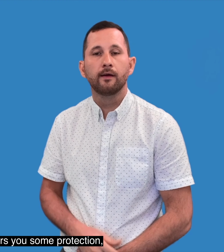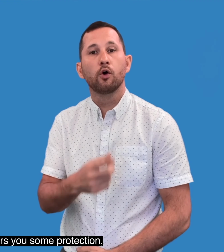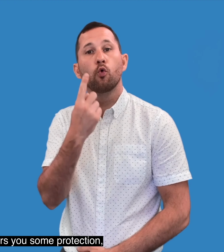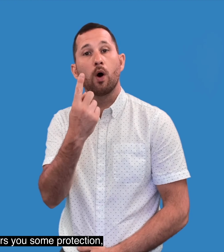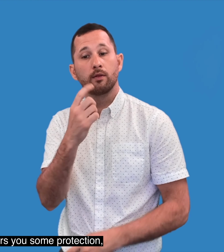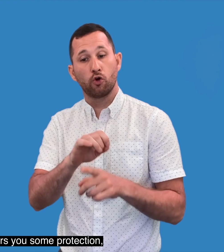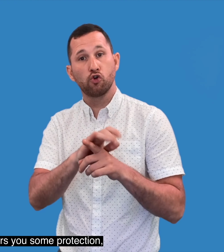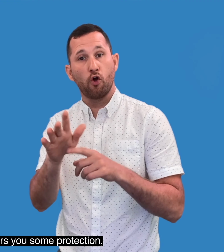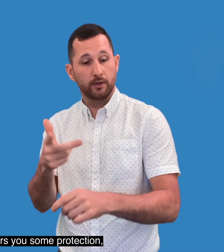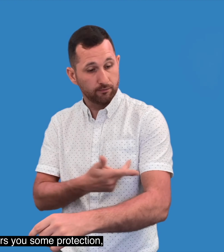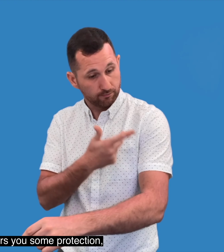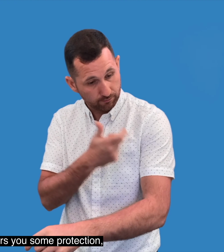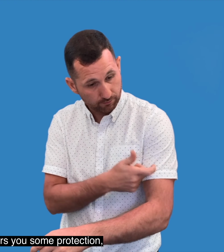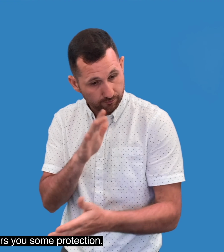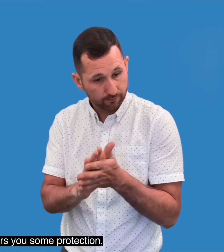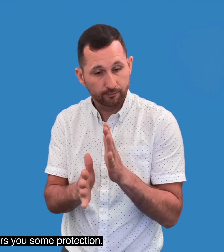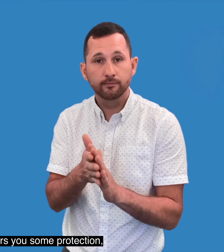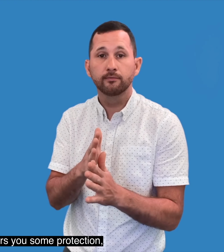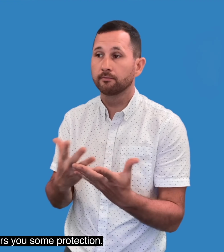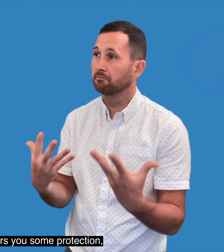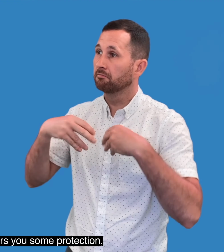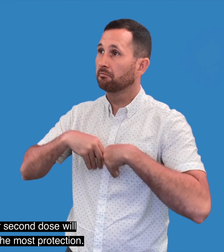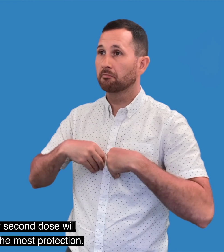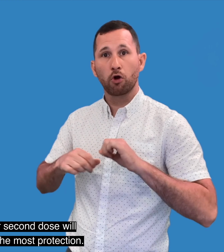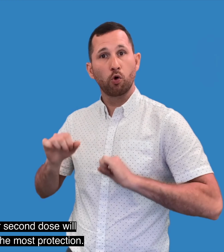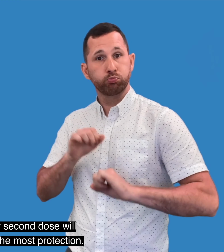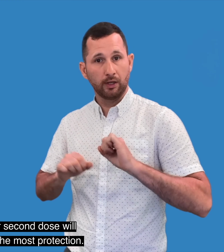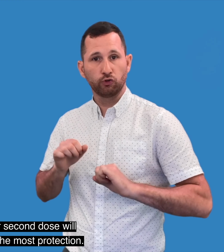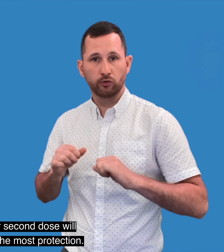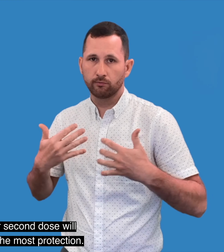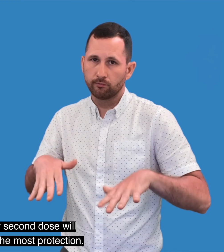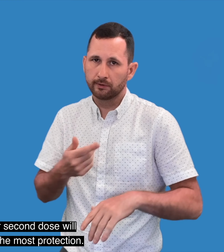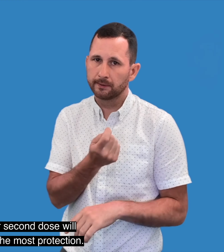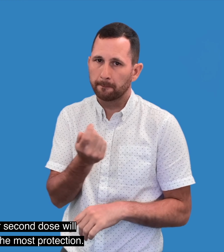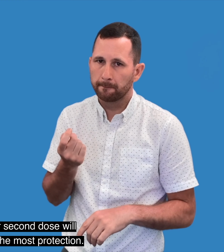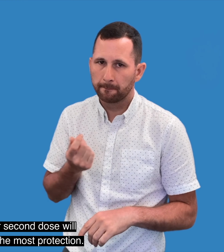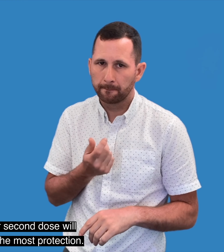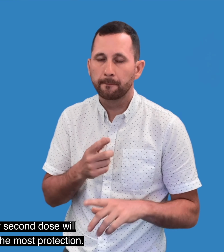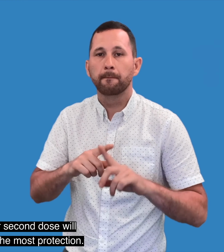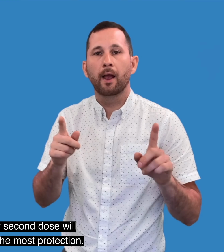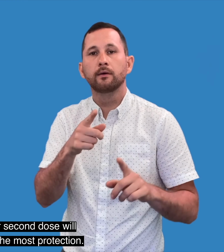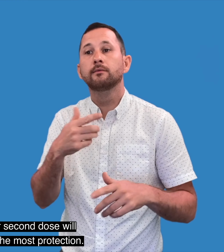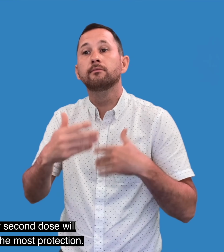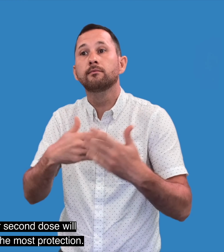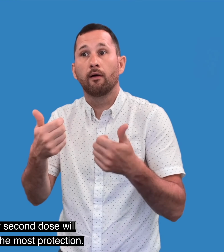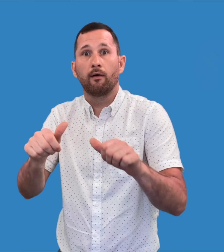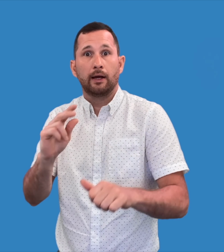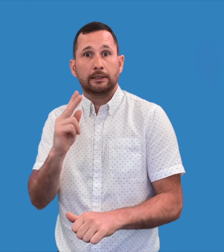One dose offers you some protection, but your second dose will give you the most protection.